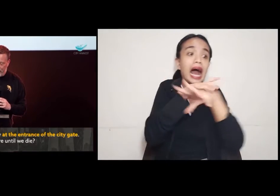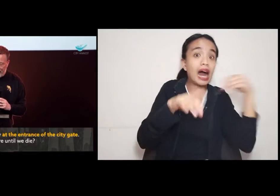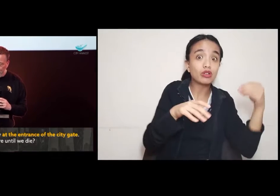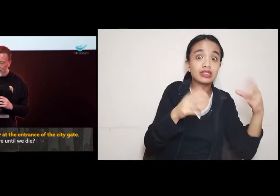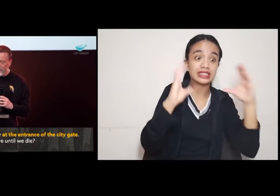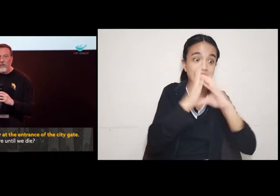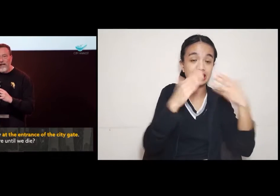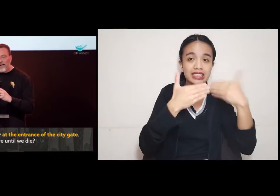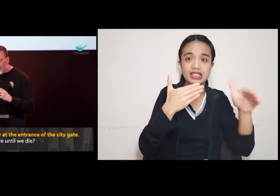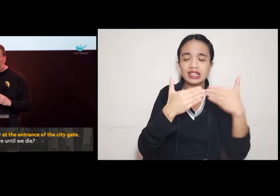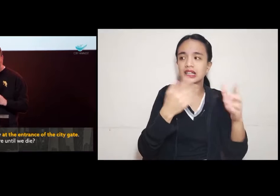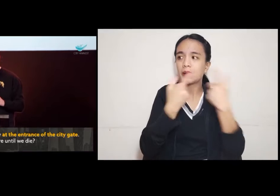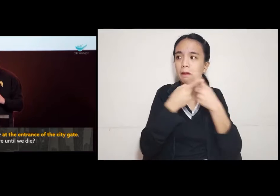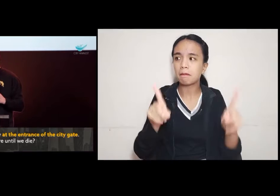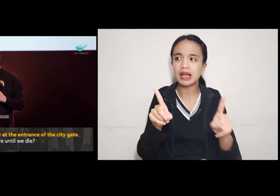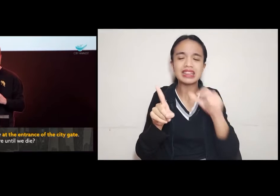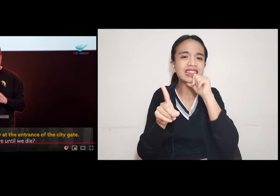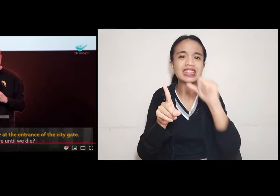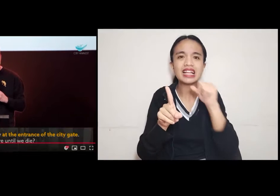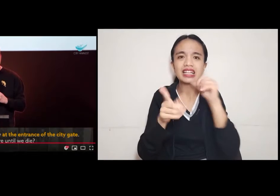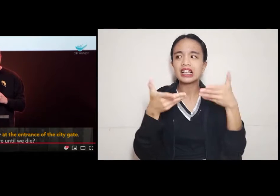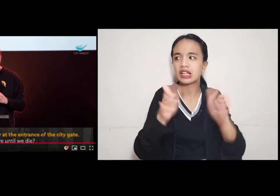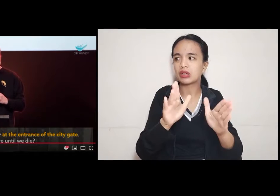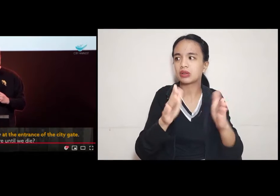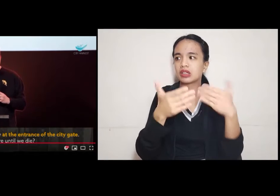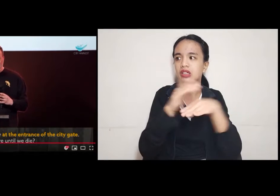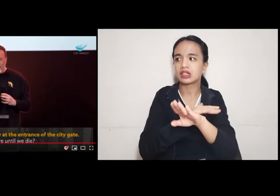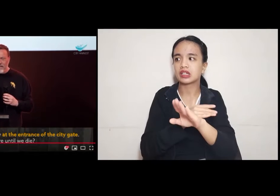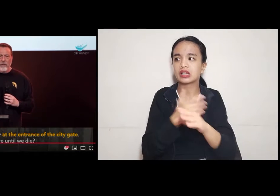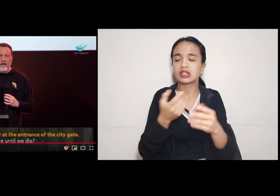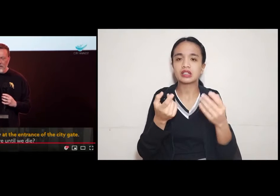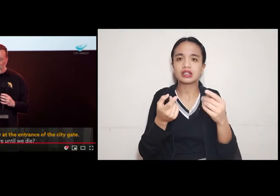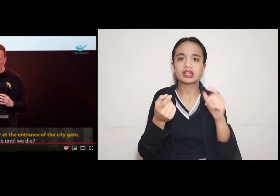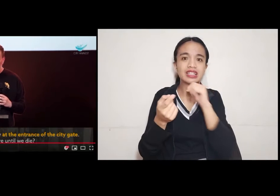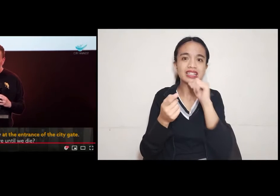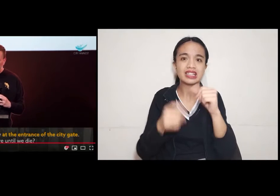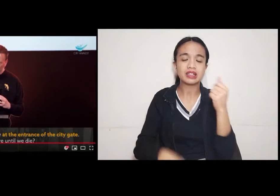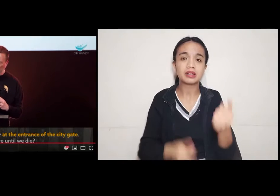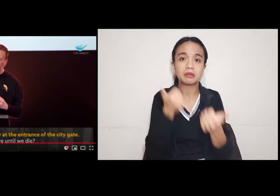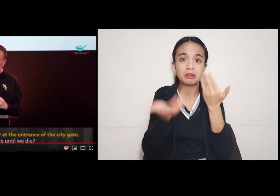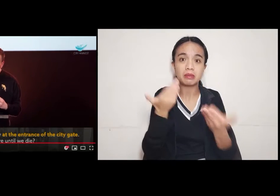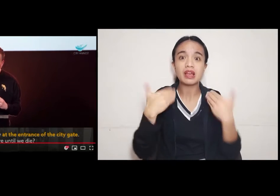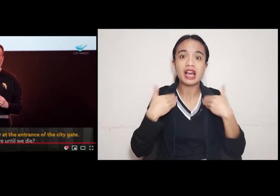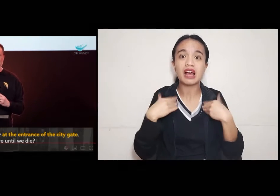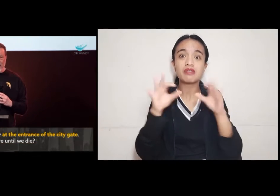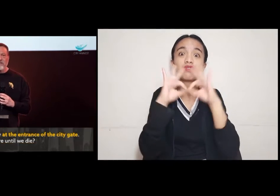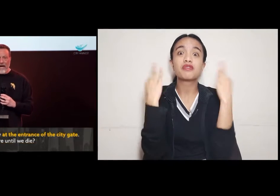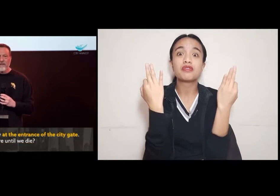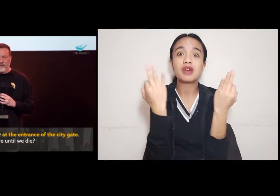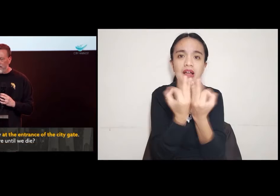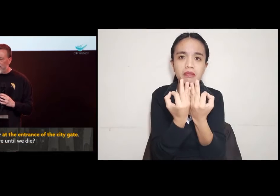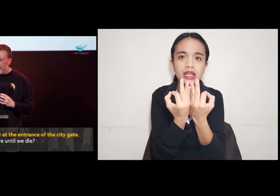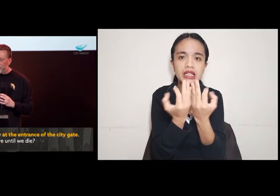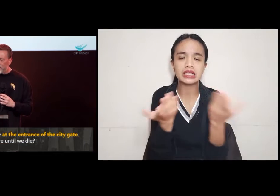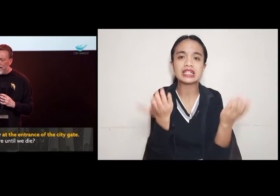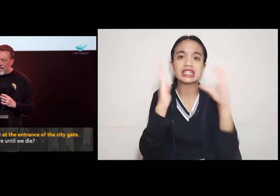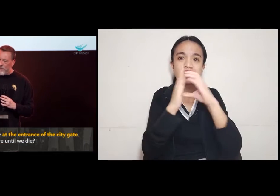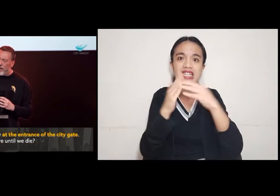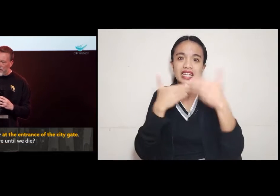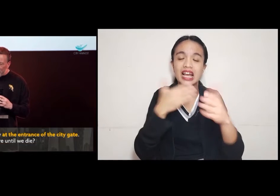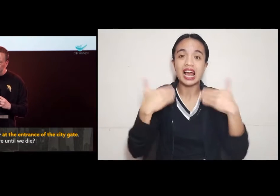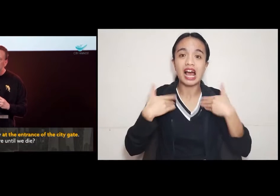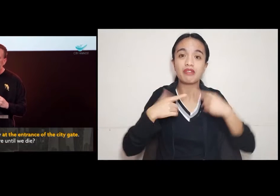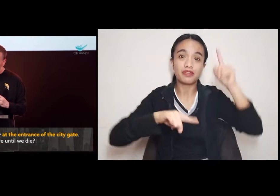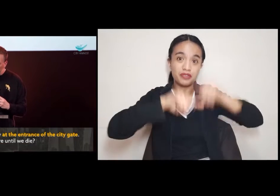outside of the city gate, but they were not allowed inside the city gate. It's not that they were not known. They probably had family inside the city gates.